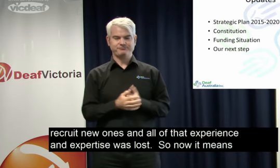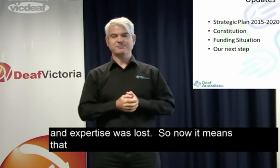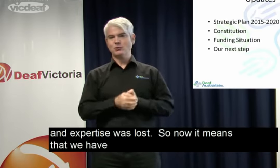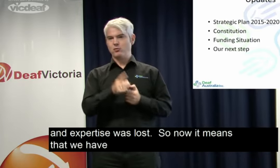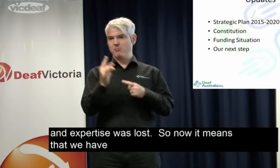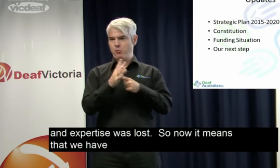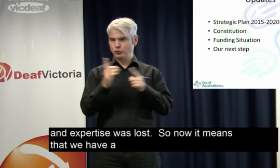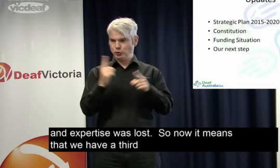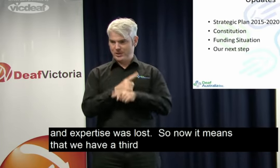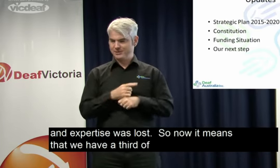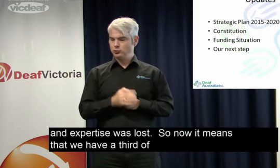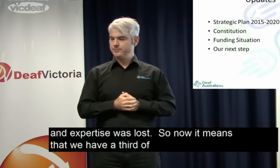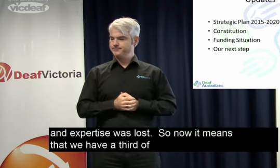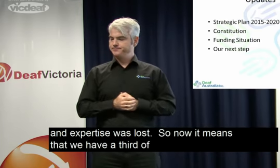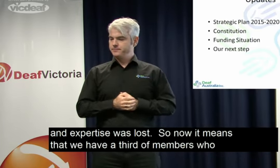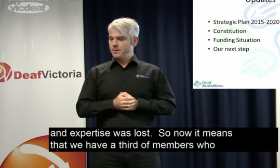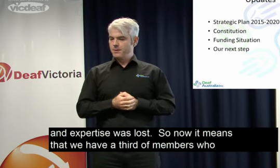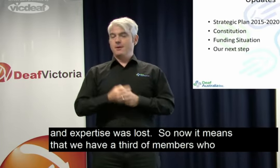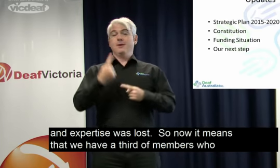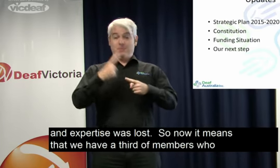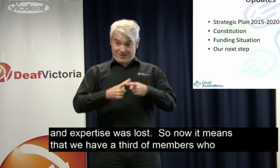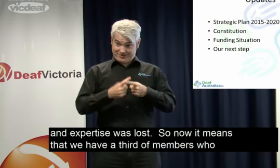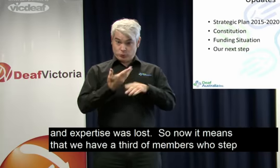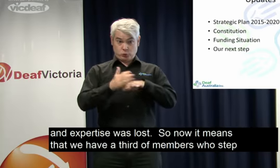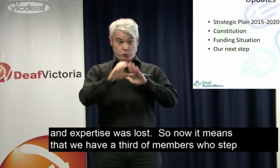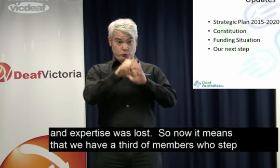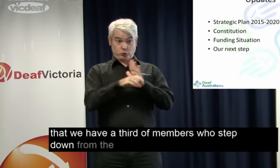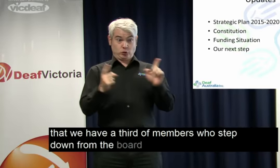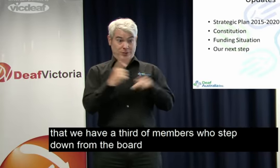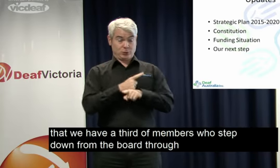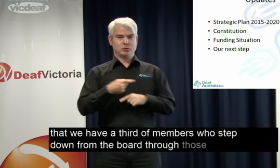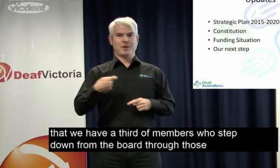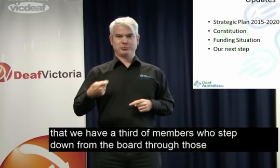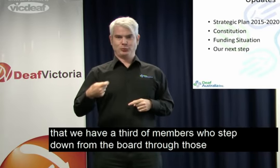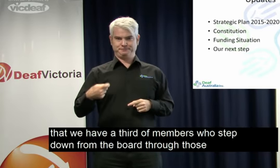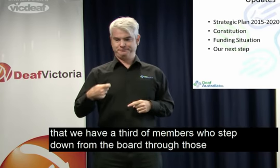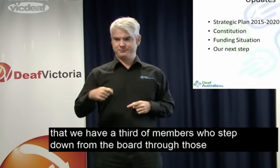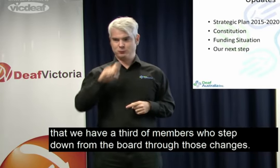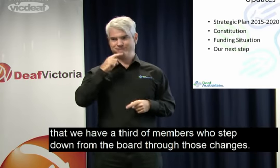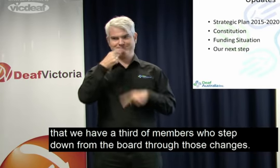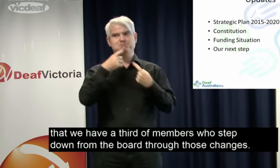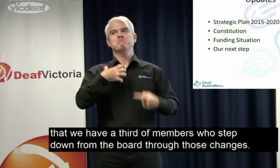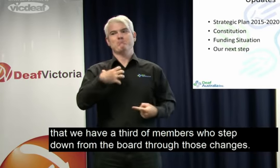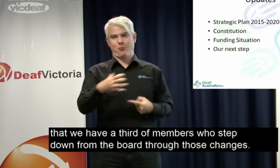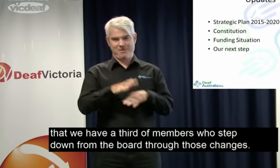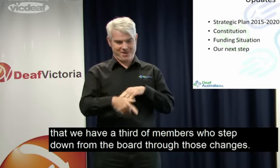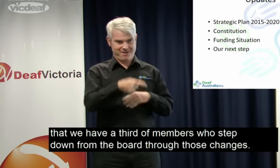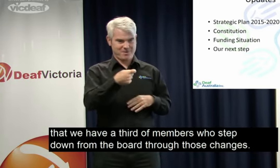stand down from the board through those changes. Also with the constitutional changes